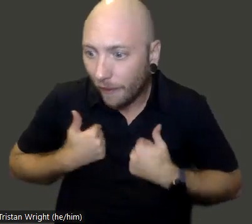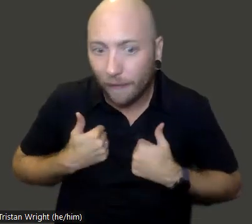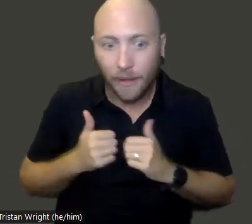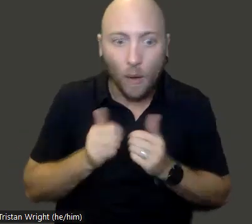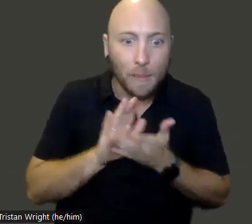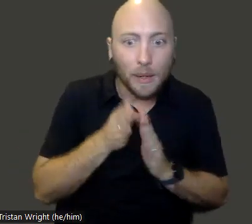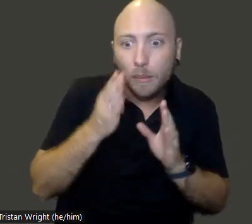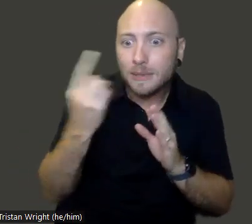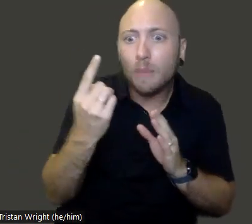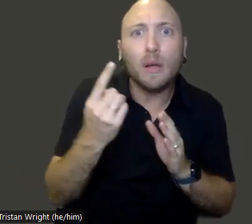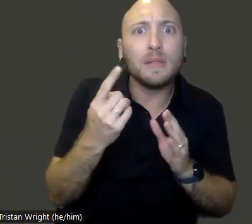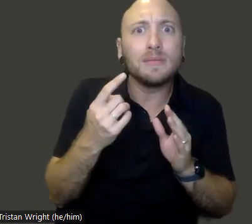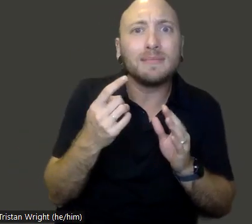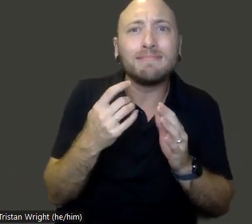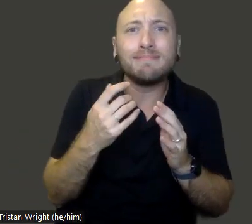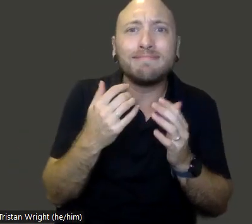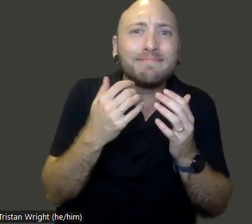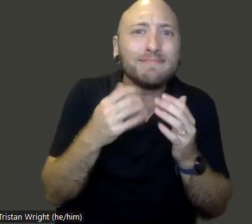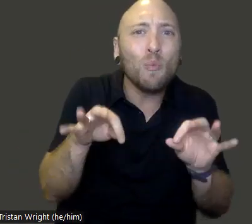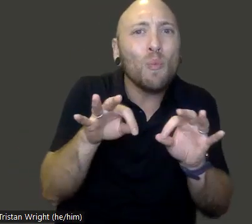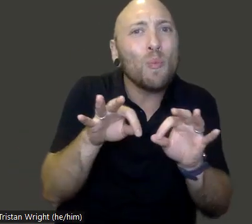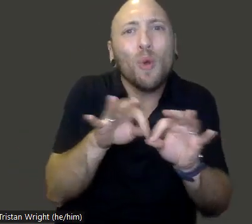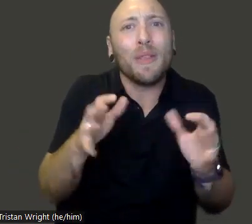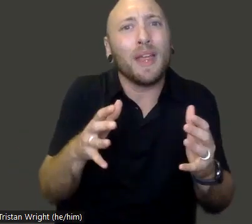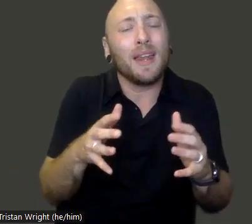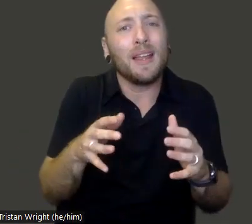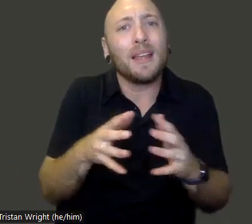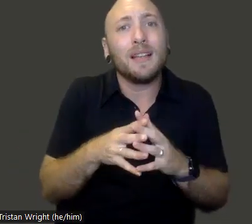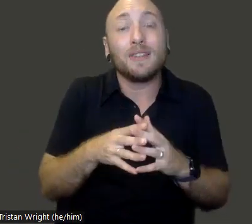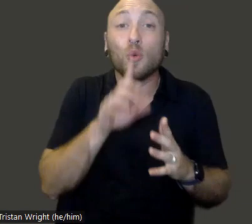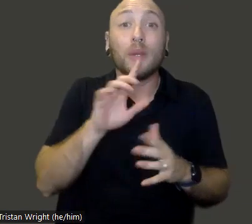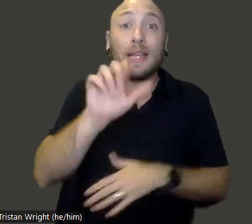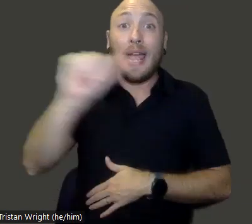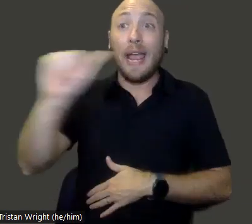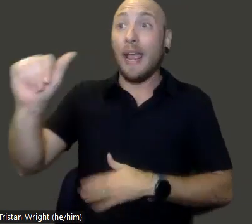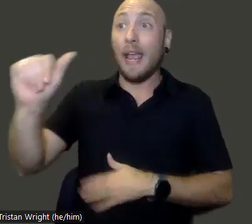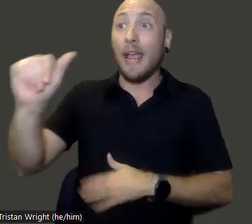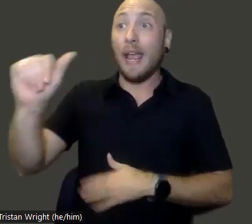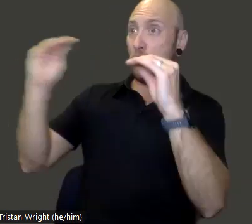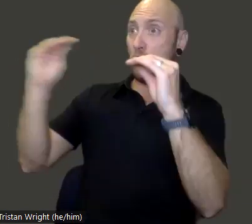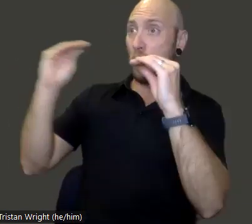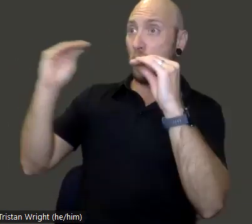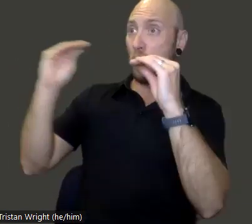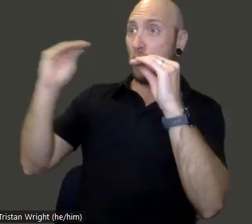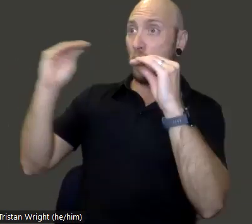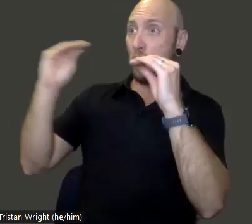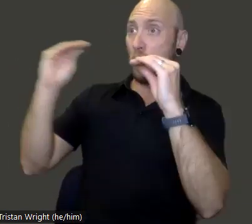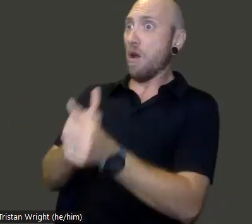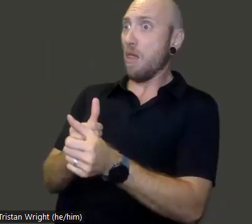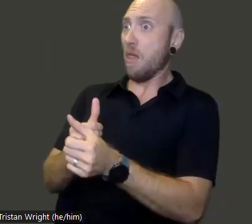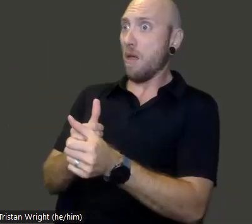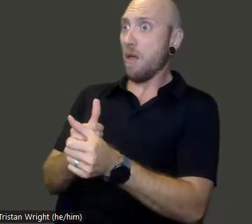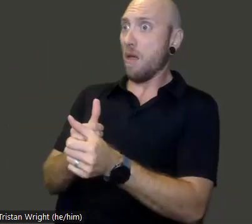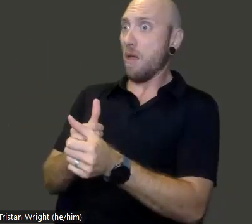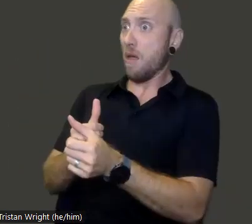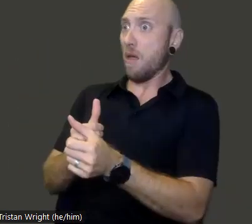know? And I just, I followed that and it works, you know, and I encourage anybody who's new